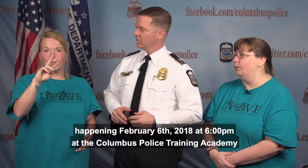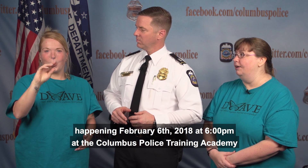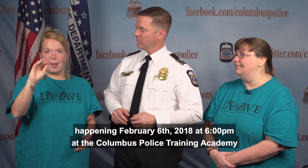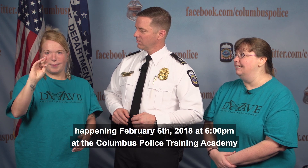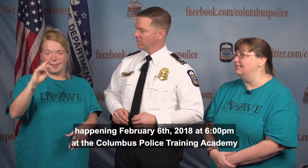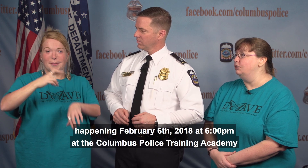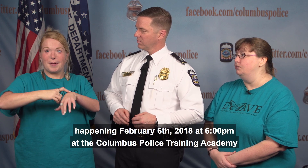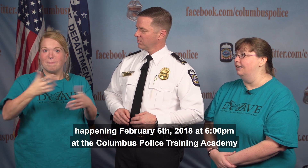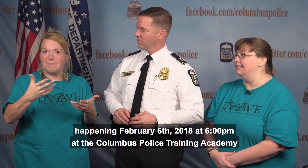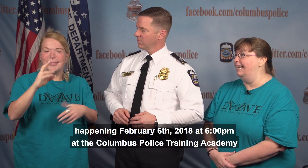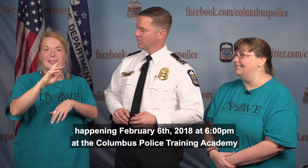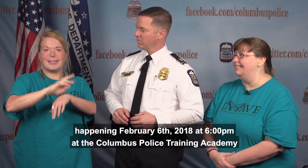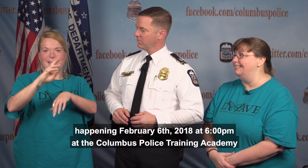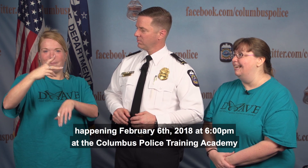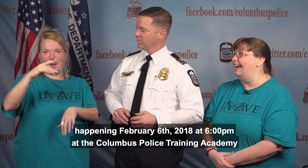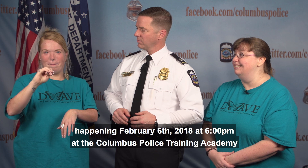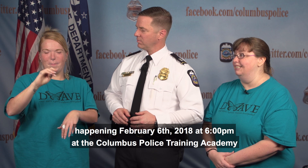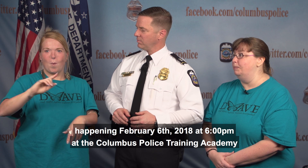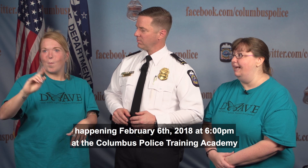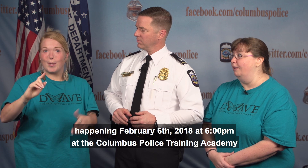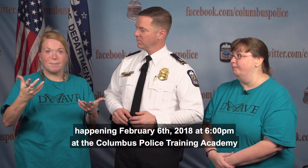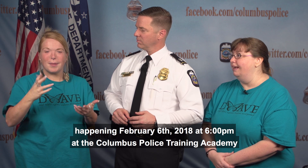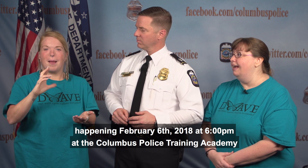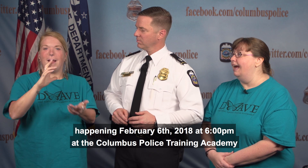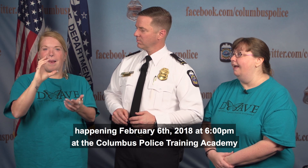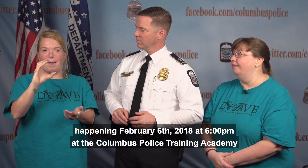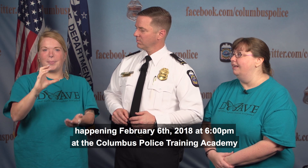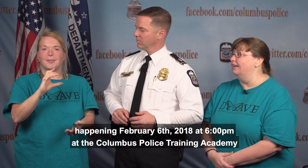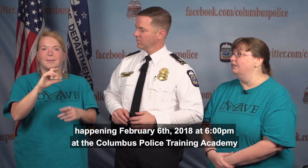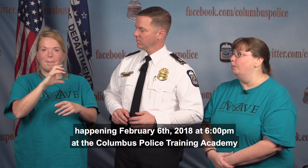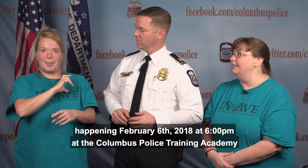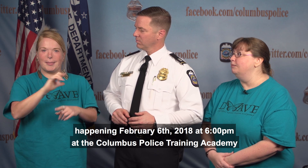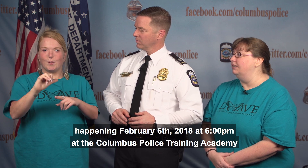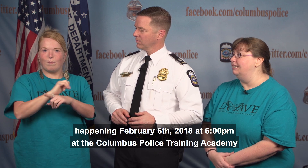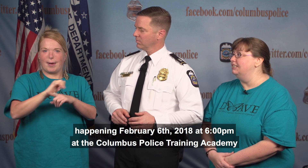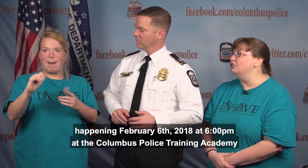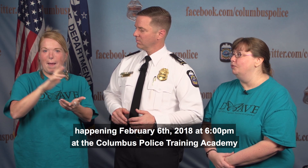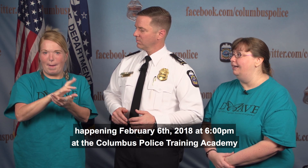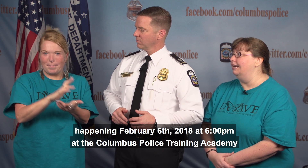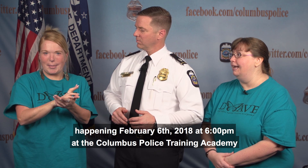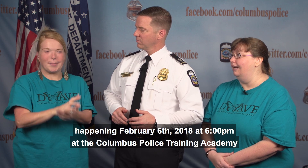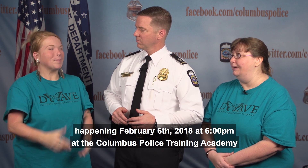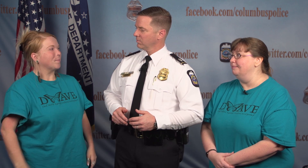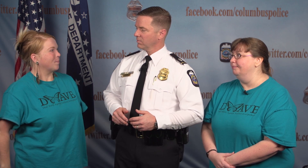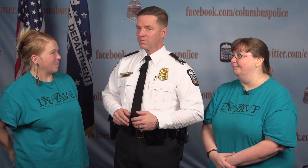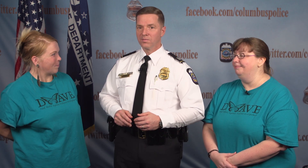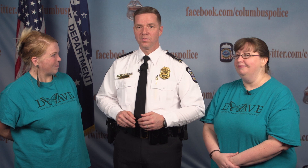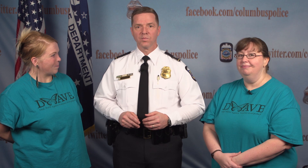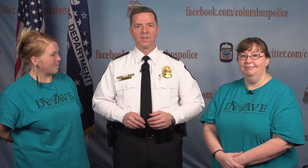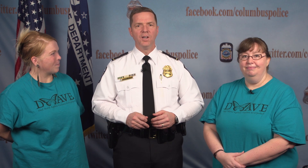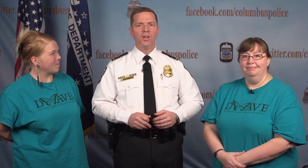February 6, 2018 at 6 p.m. at the Columbus Police Training Academy.